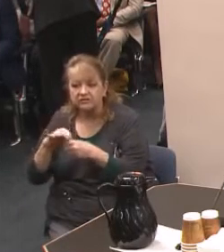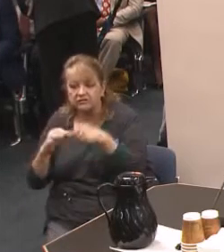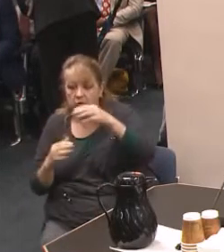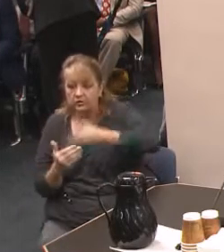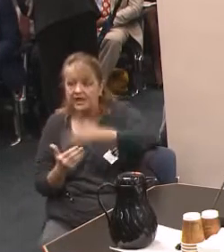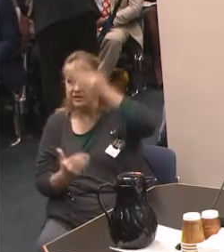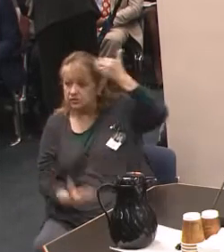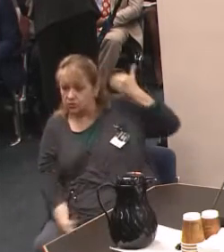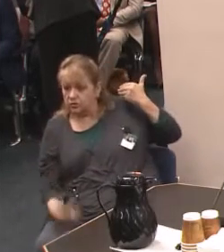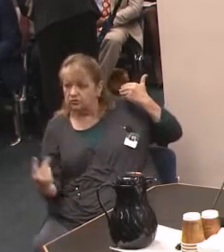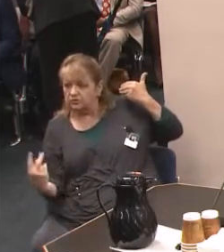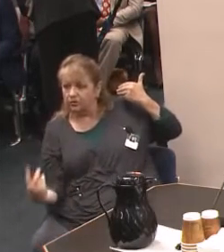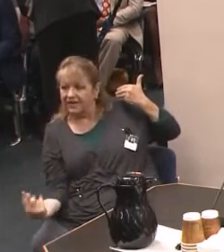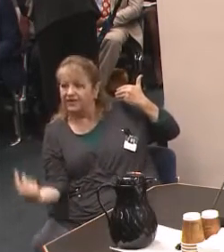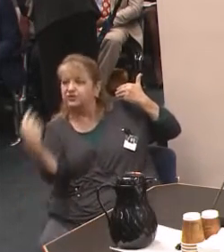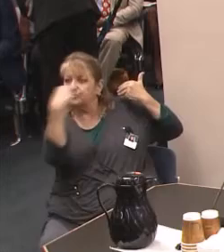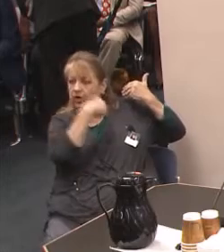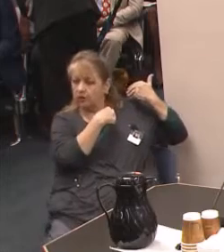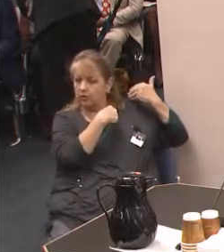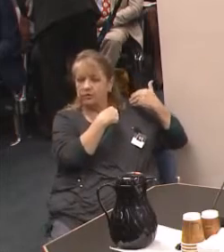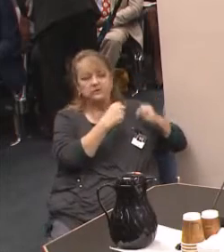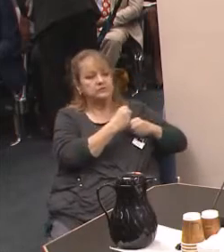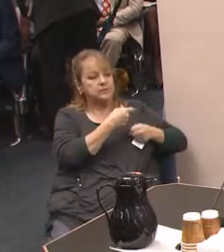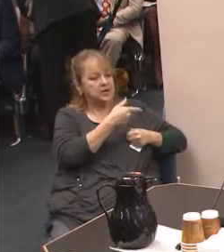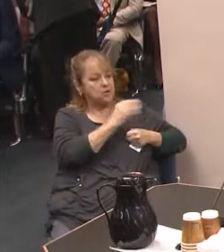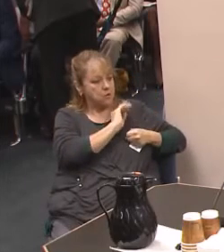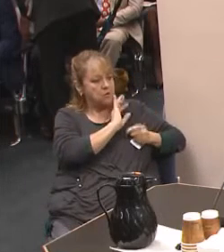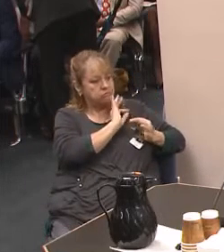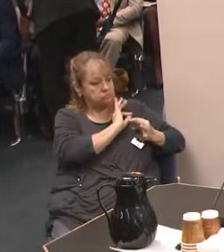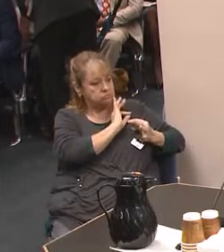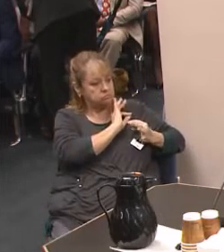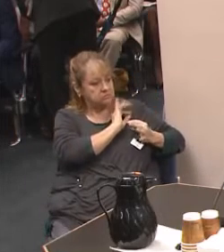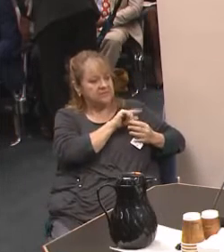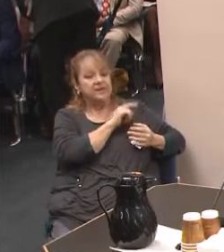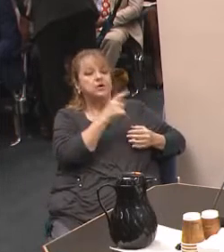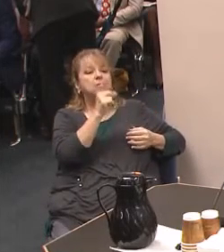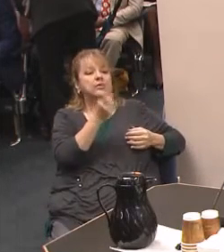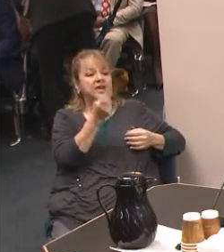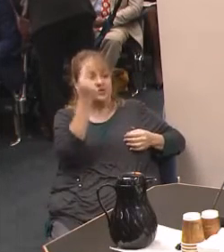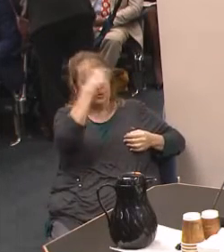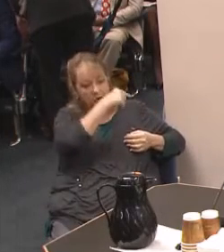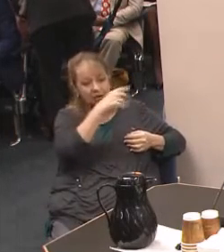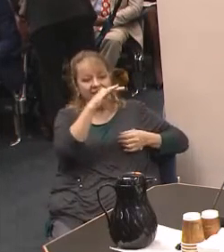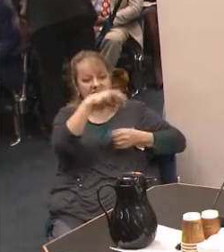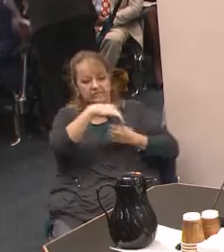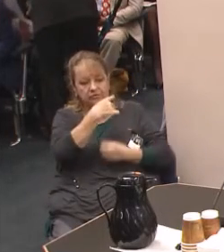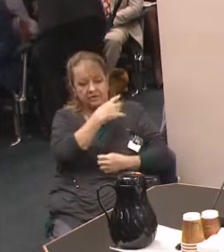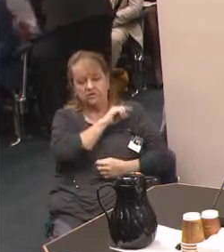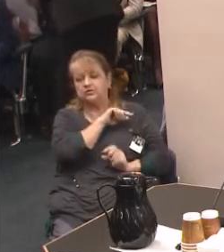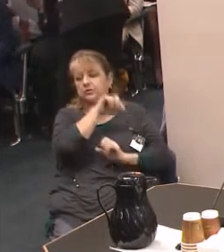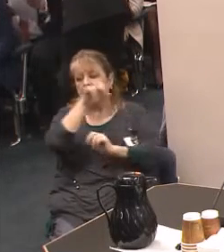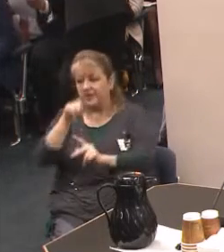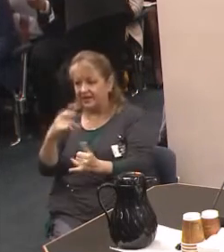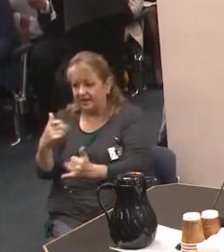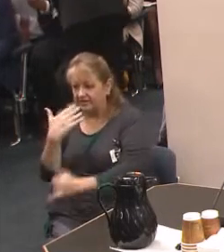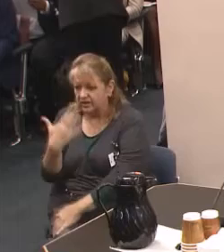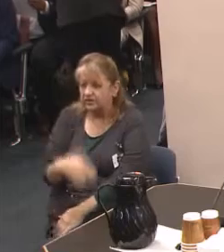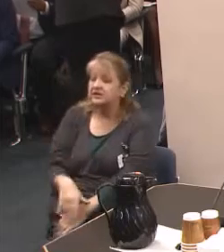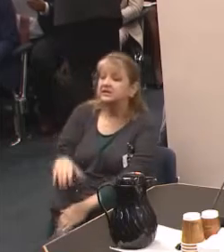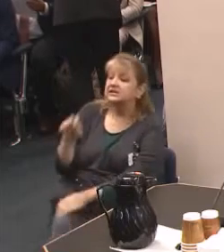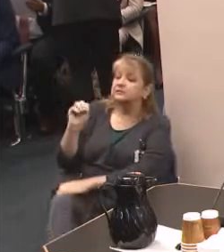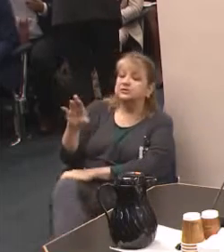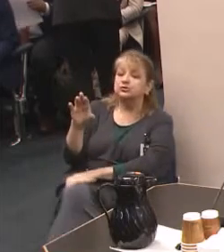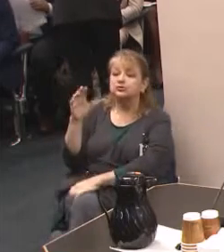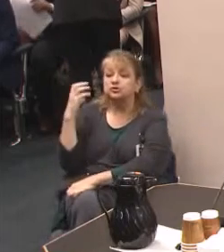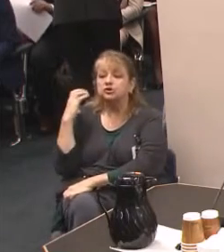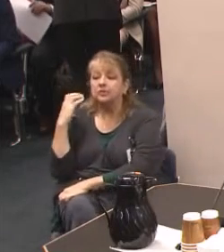and so that's why we both had to step out and we had to vote. All right, you may proceed. Thank you, Mr. Chairman and